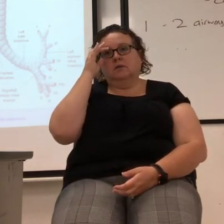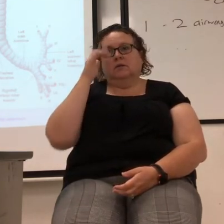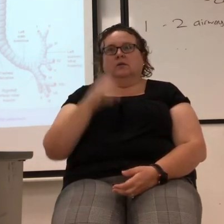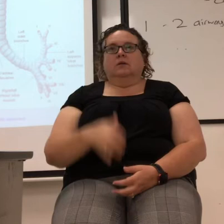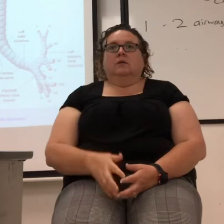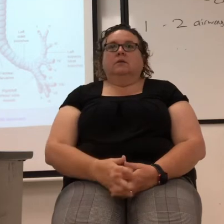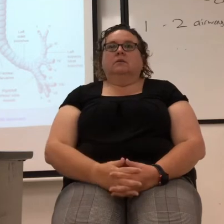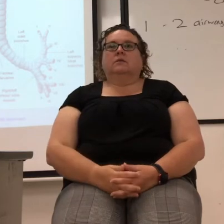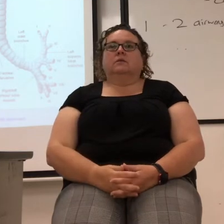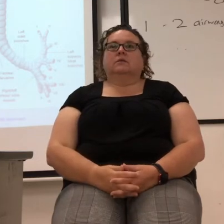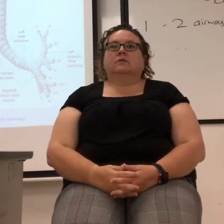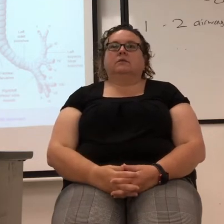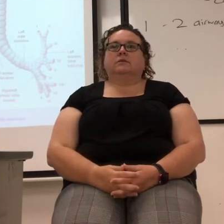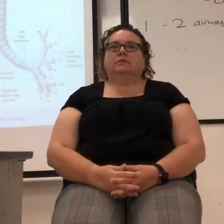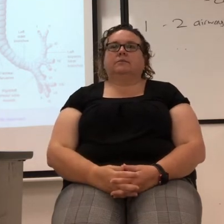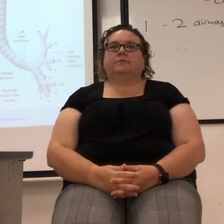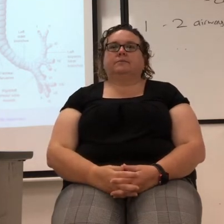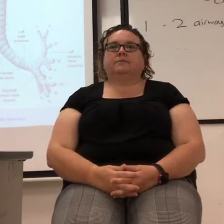conduct air